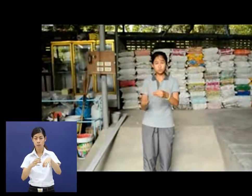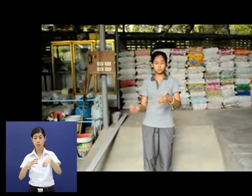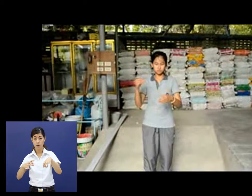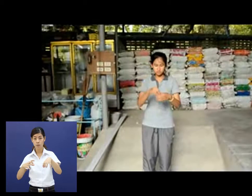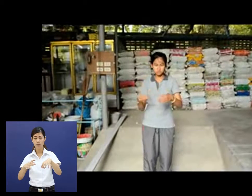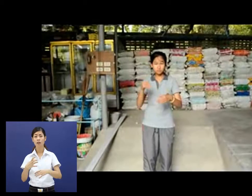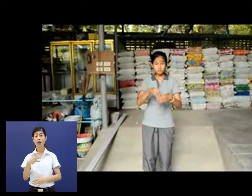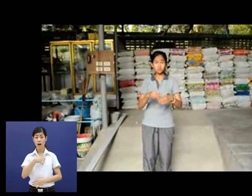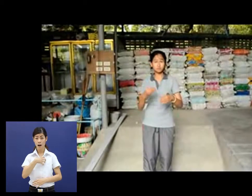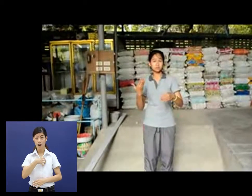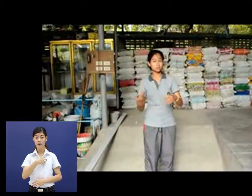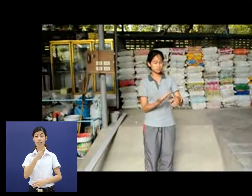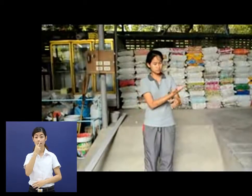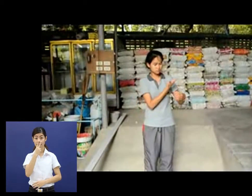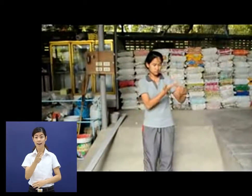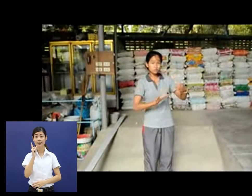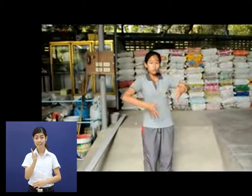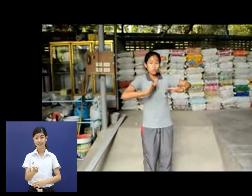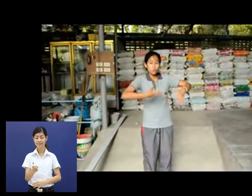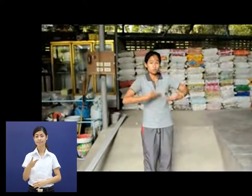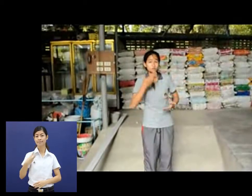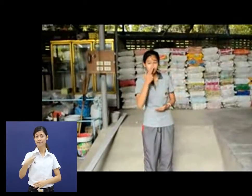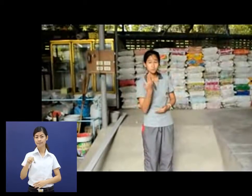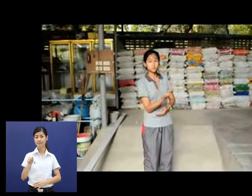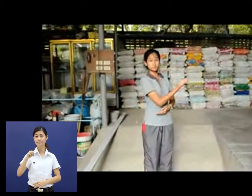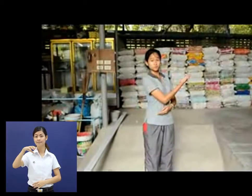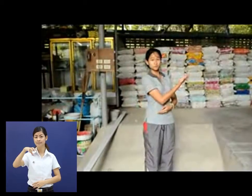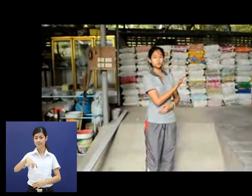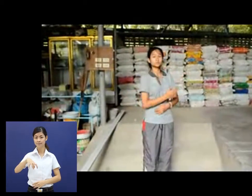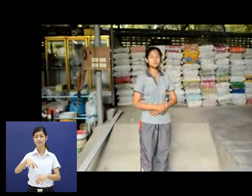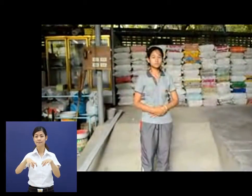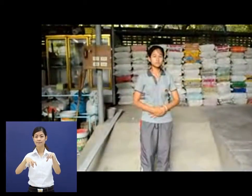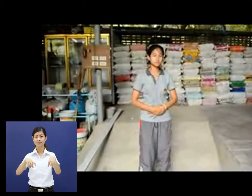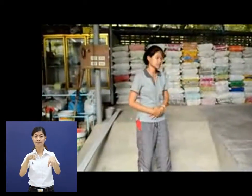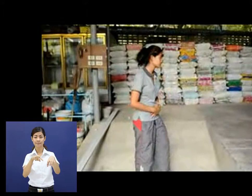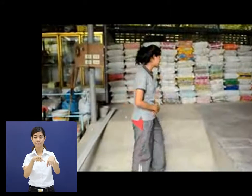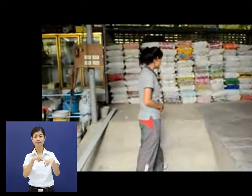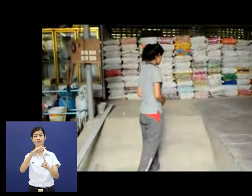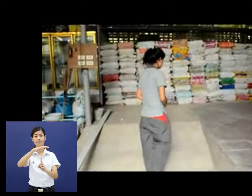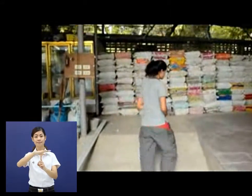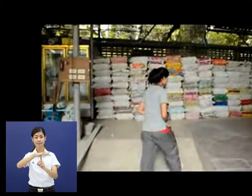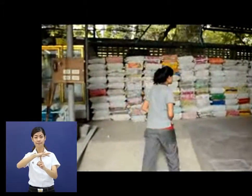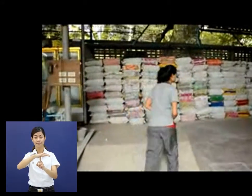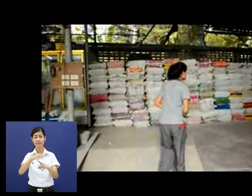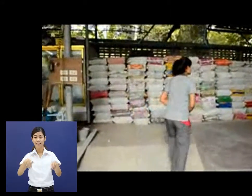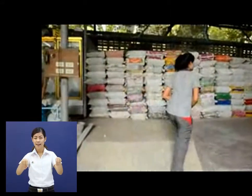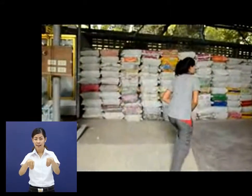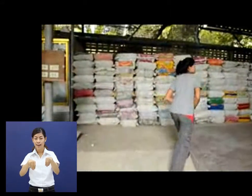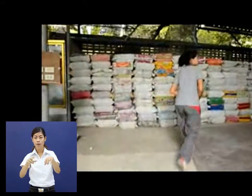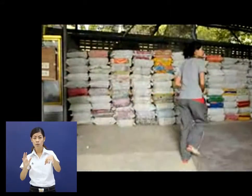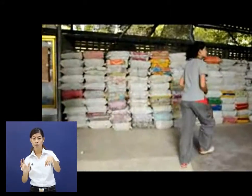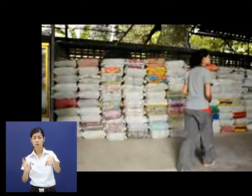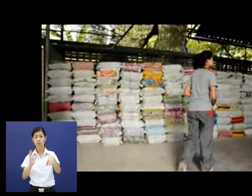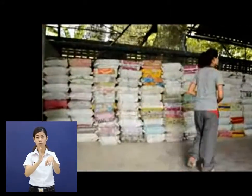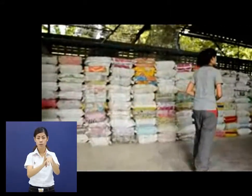the university. We gained more knowledge about the process, tools, and